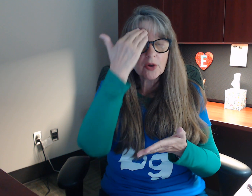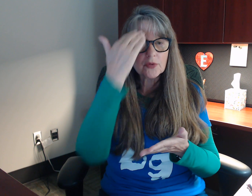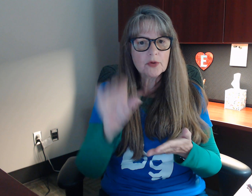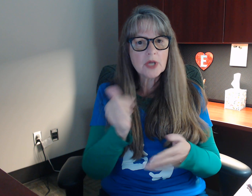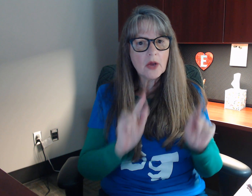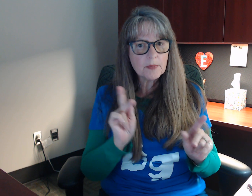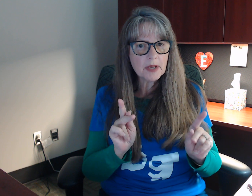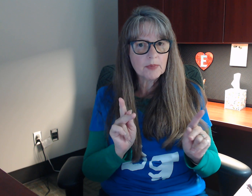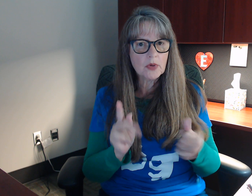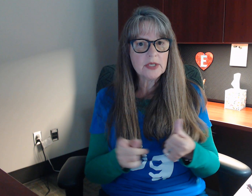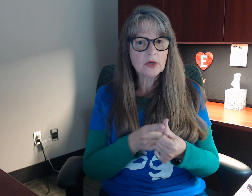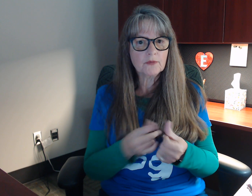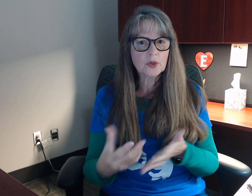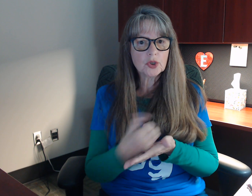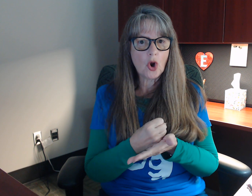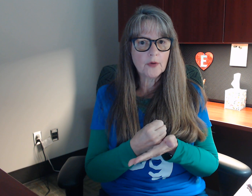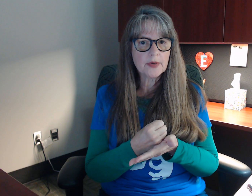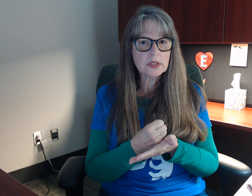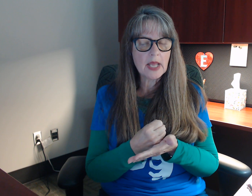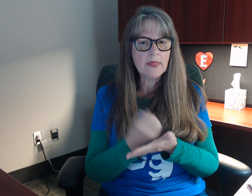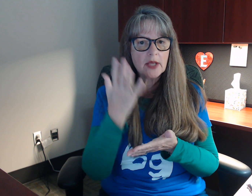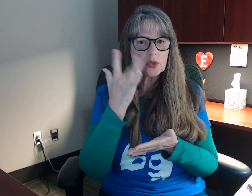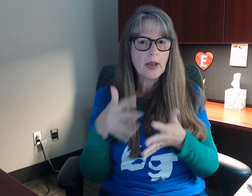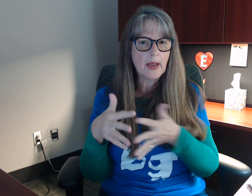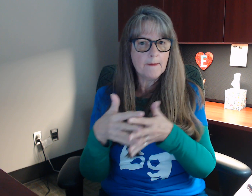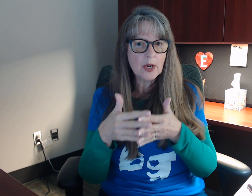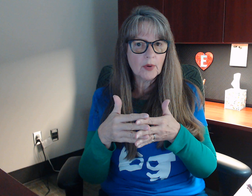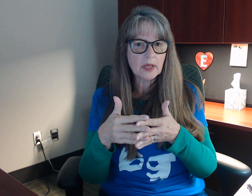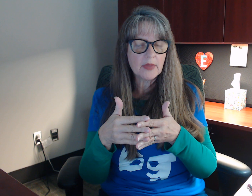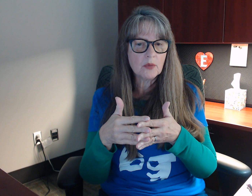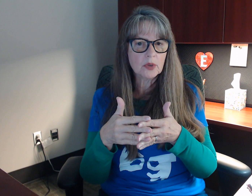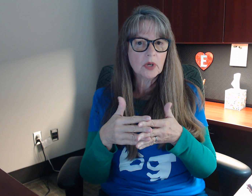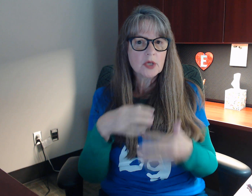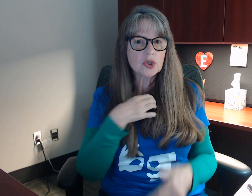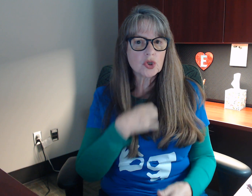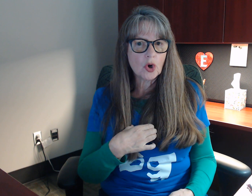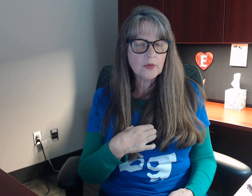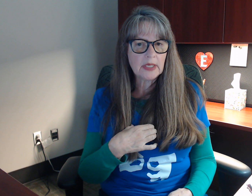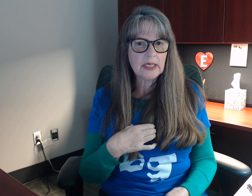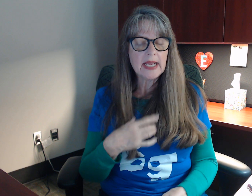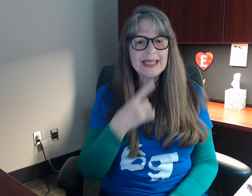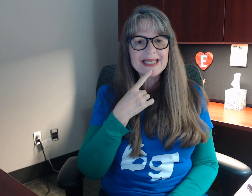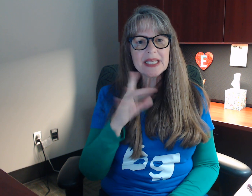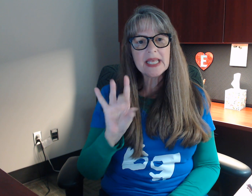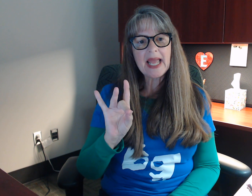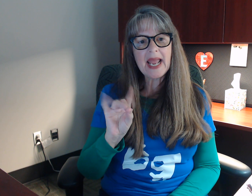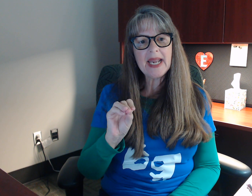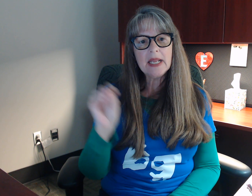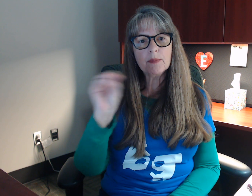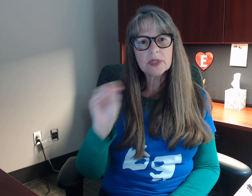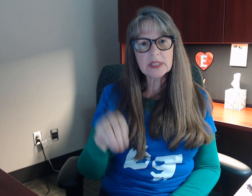there's other people, it's their first harvest, and that's why America, they were starving. And they said that